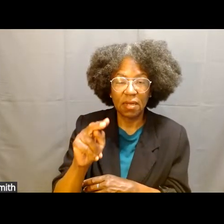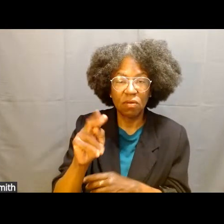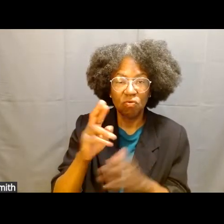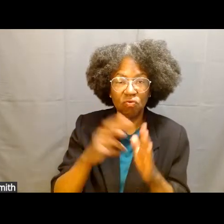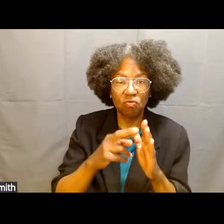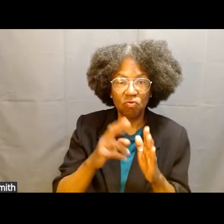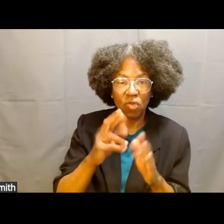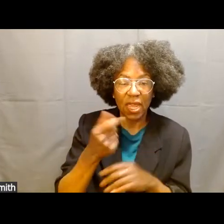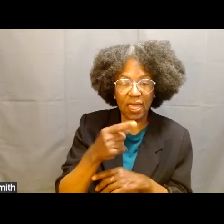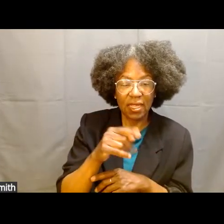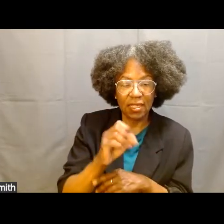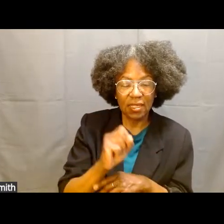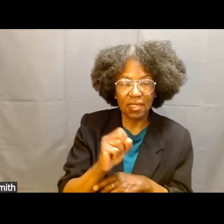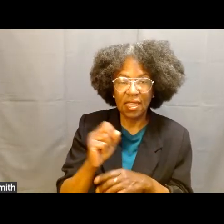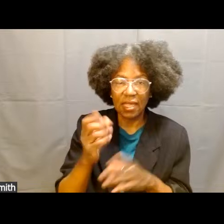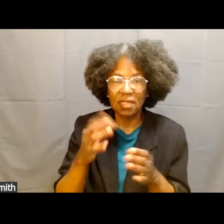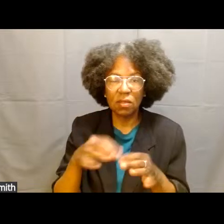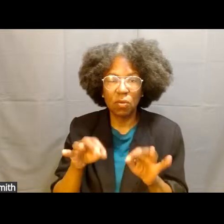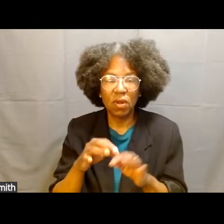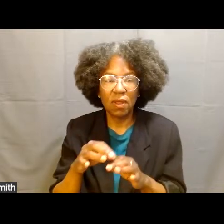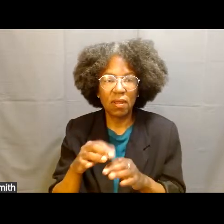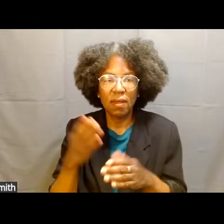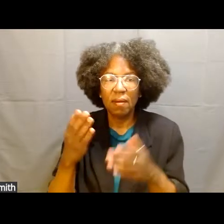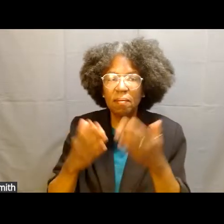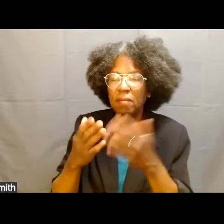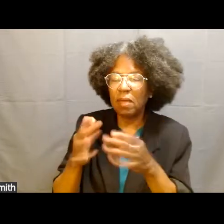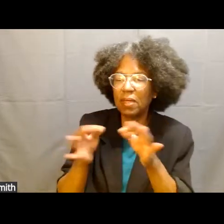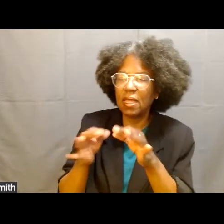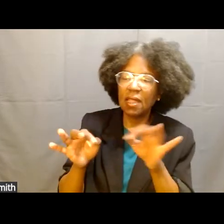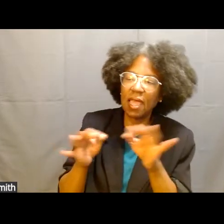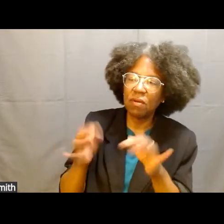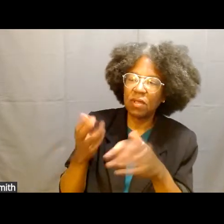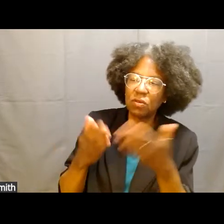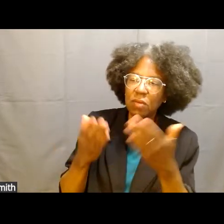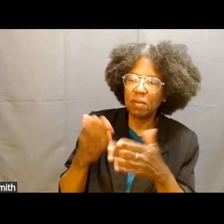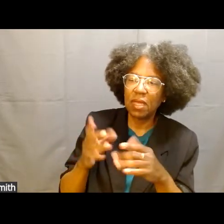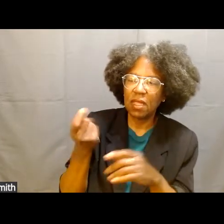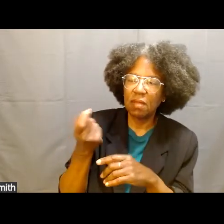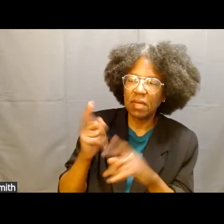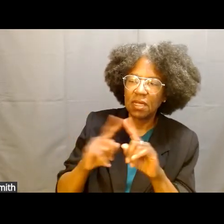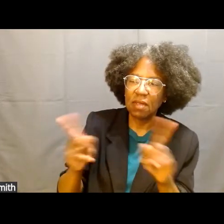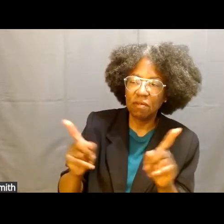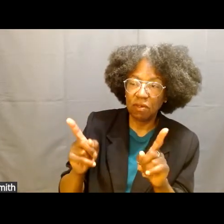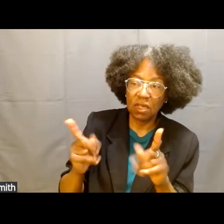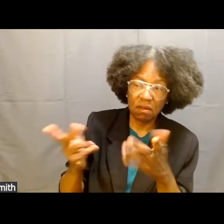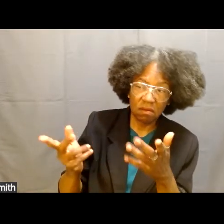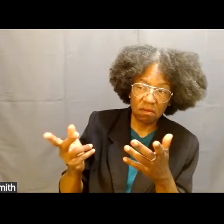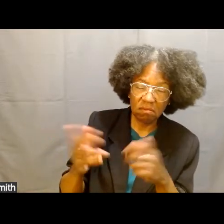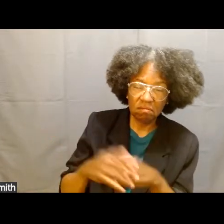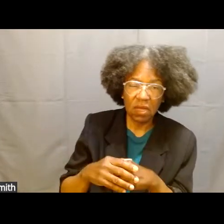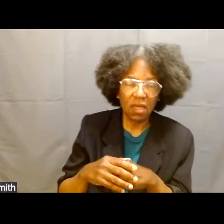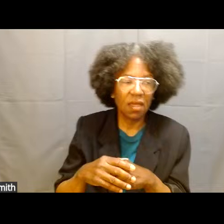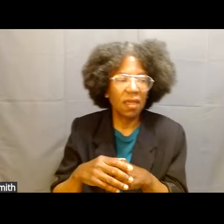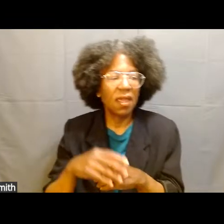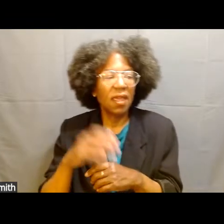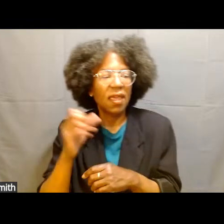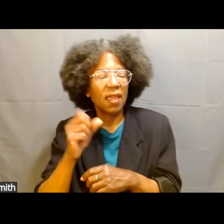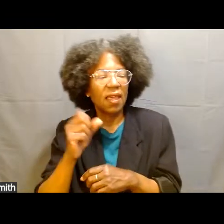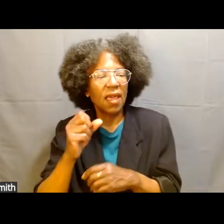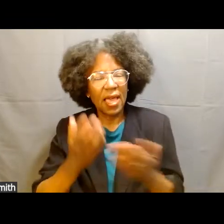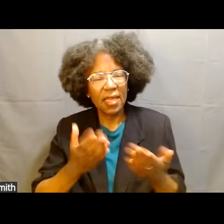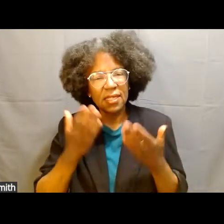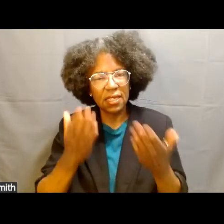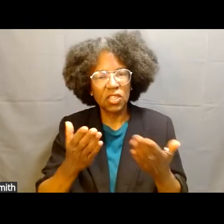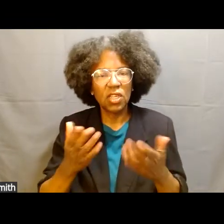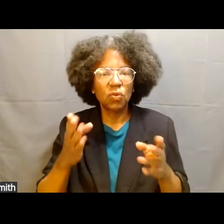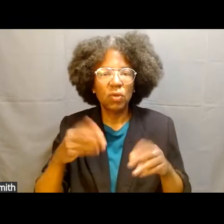Maybe, I'm sorry. sorry, maybe the language should have been a little different on the agenda. Okay. Yeah, I would suggest we move this to